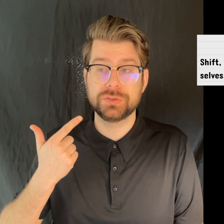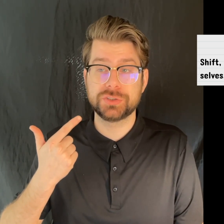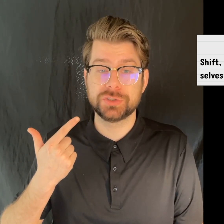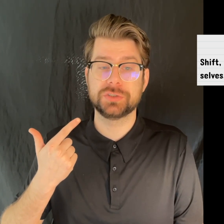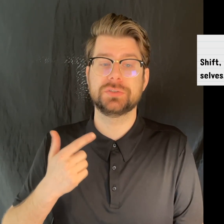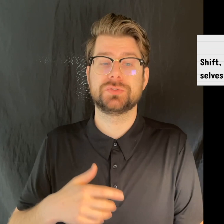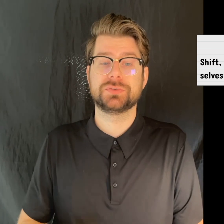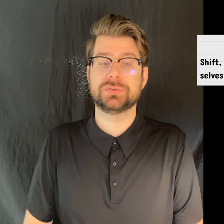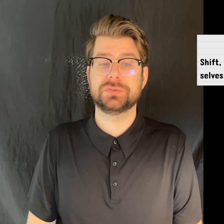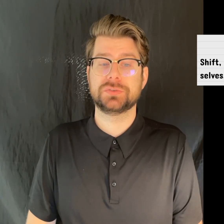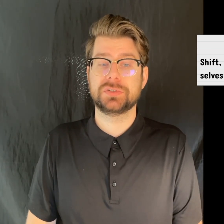Walsh,